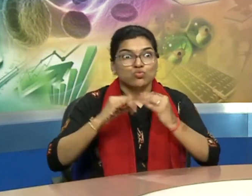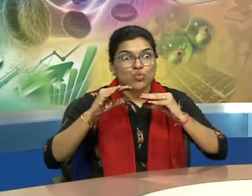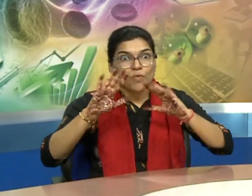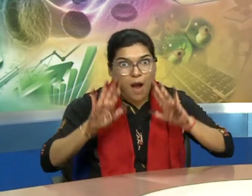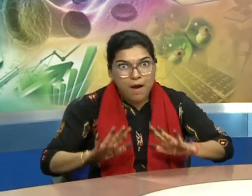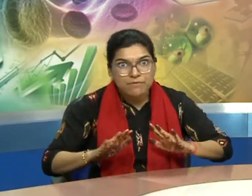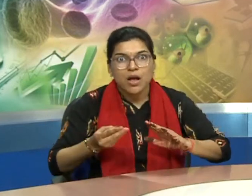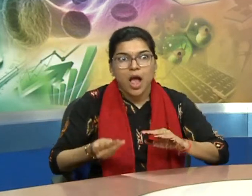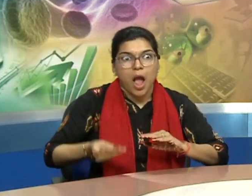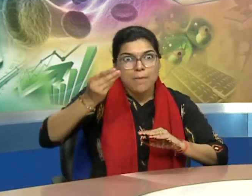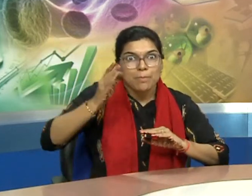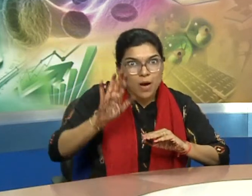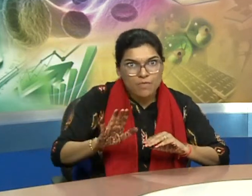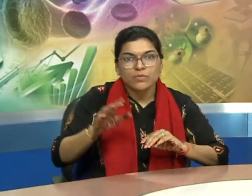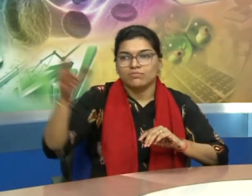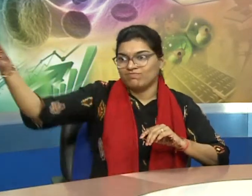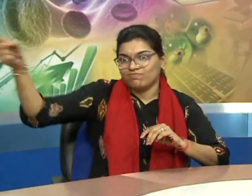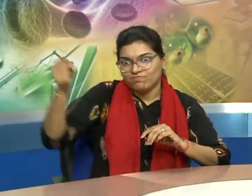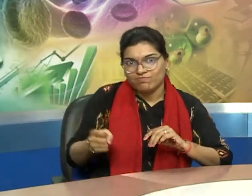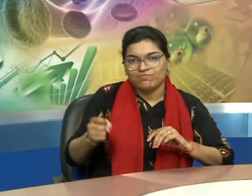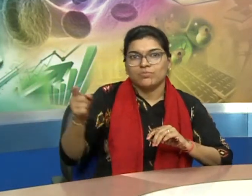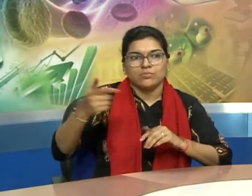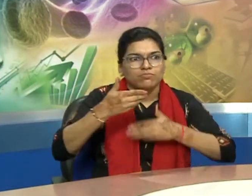and services, and